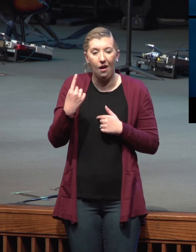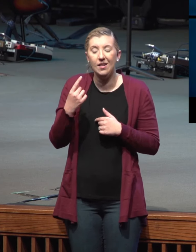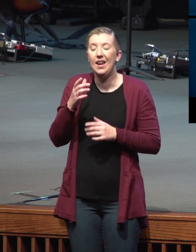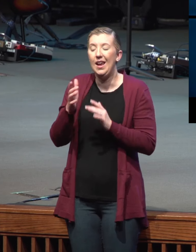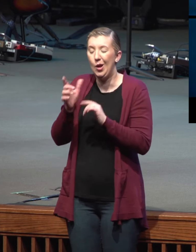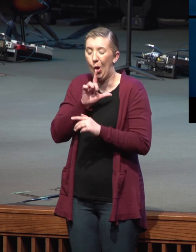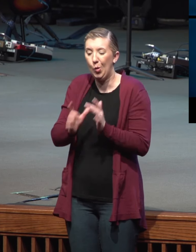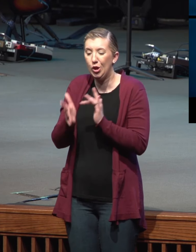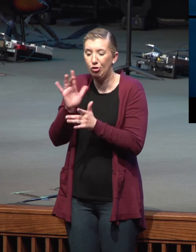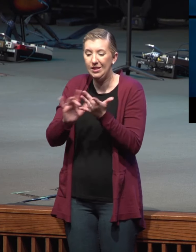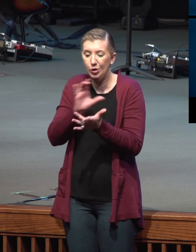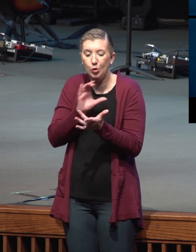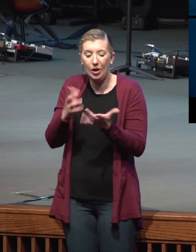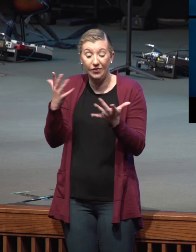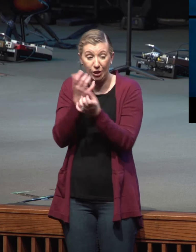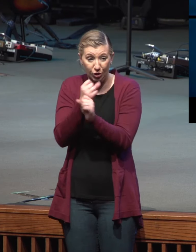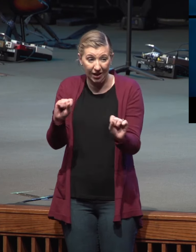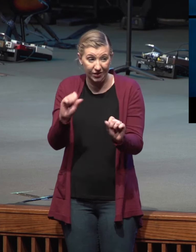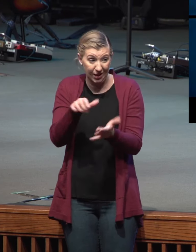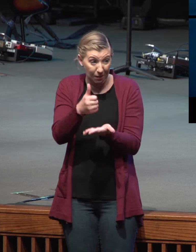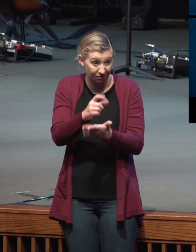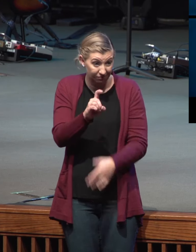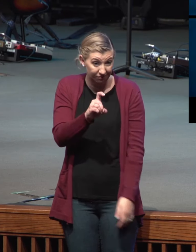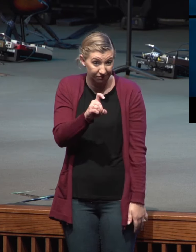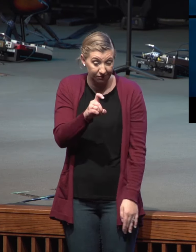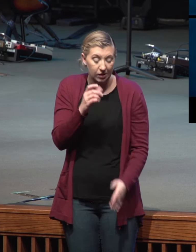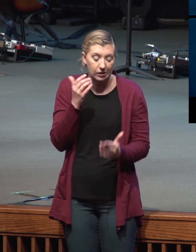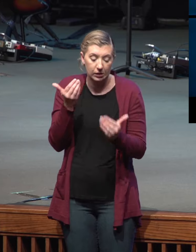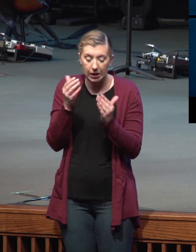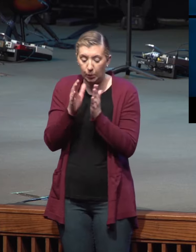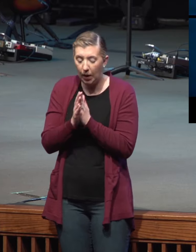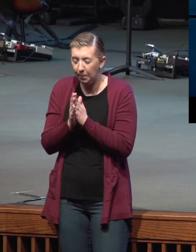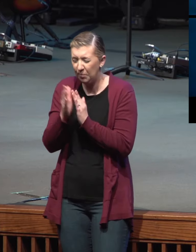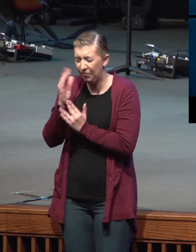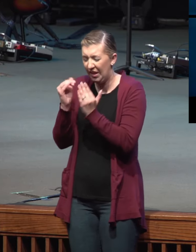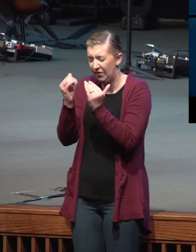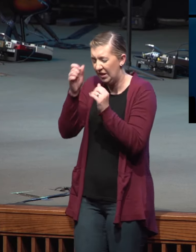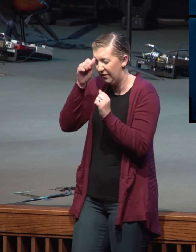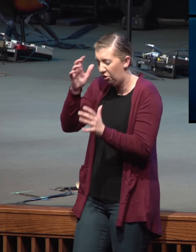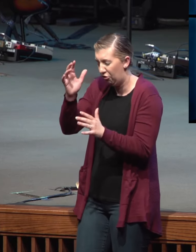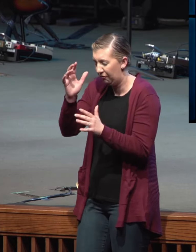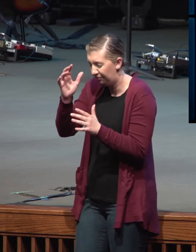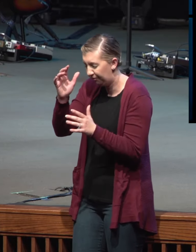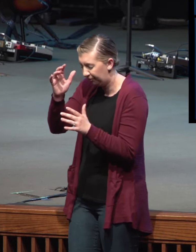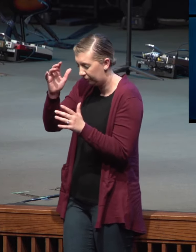saves. Amen? Let's pray. Heavenly Father,